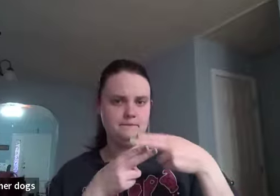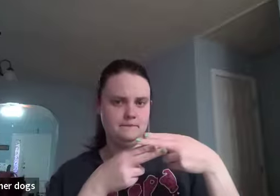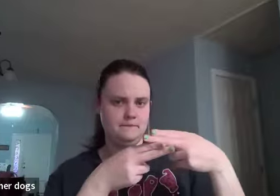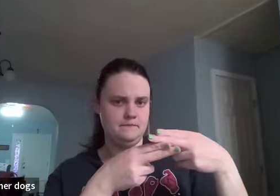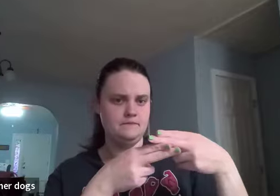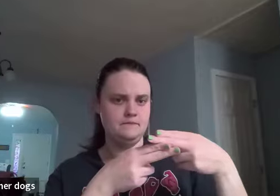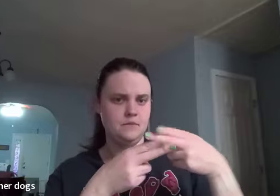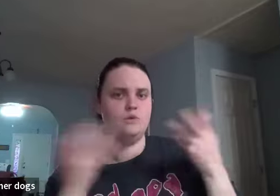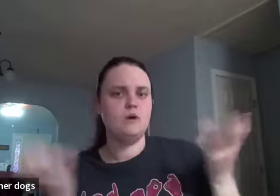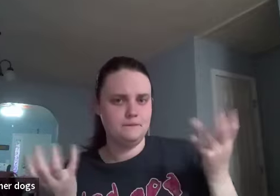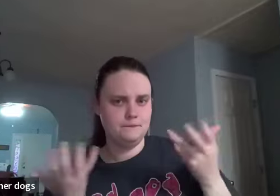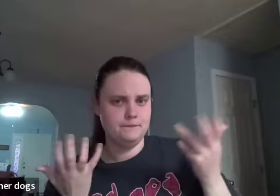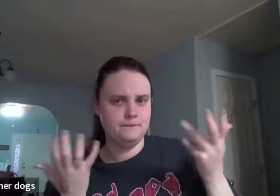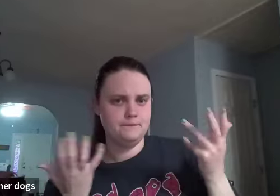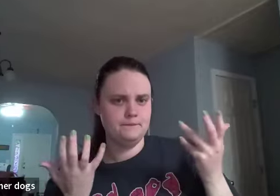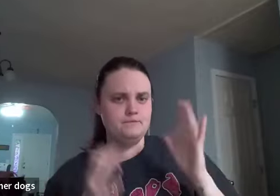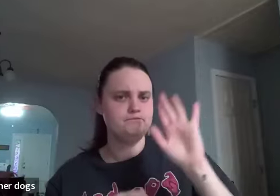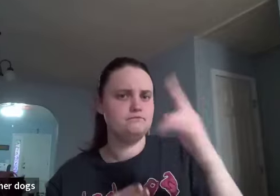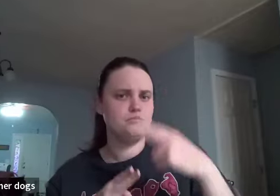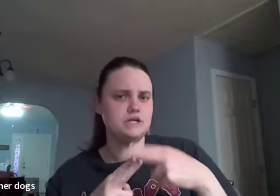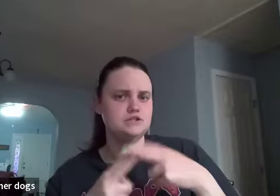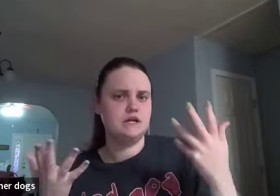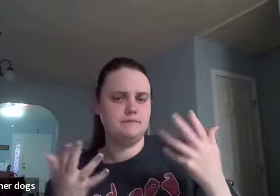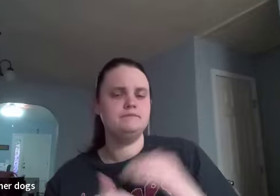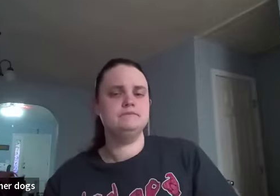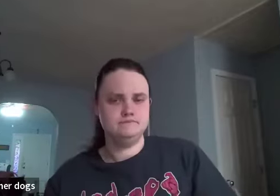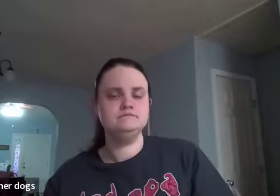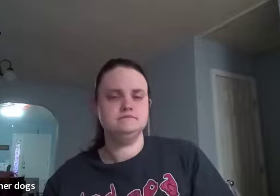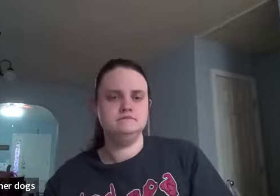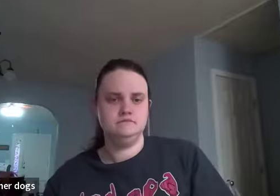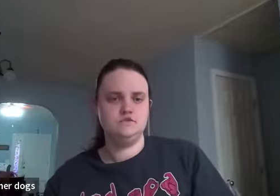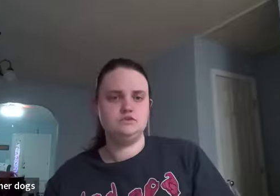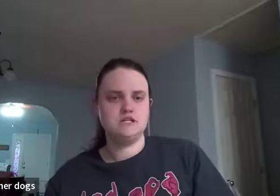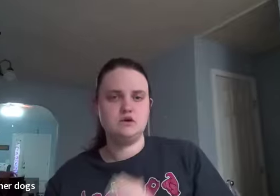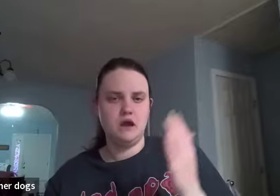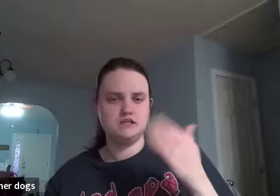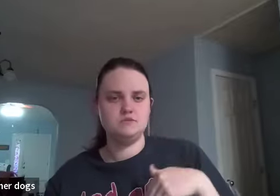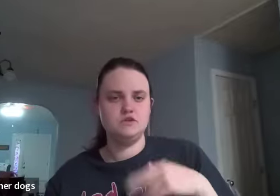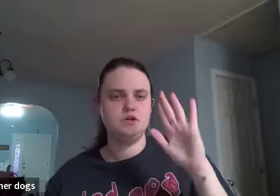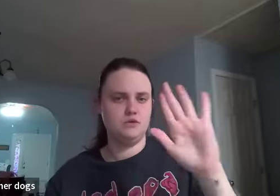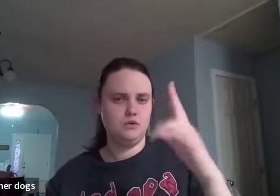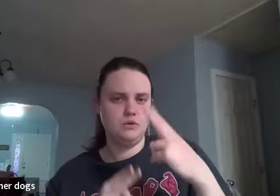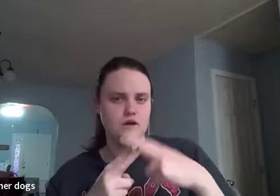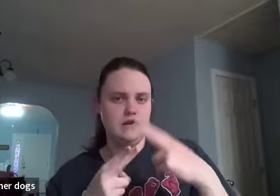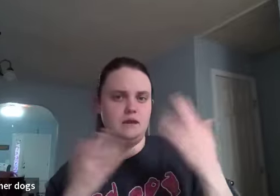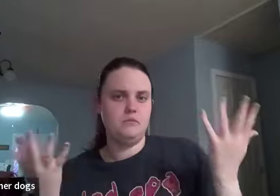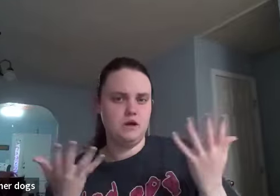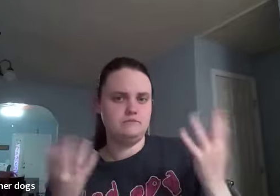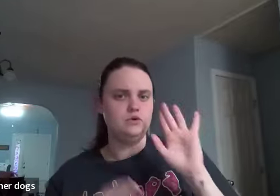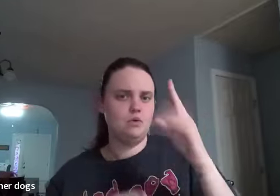name. What? What is your name? So it does go kind of smoother where you go, your name, what?